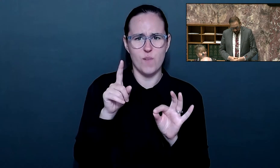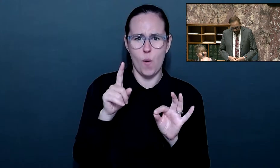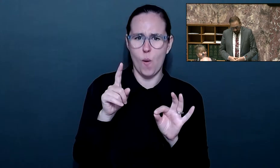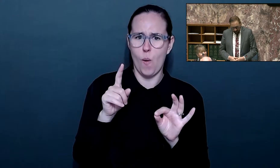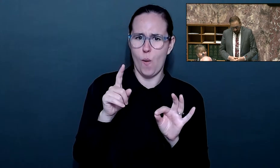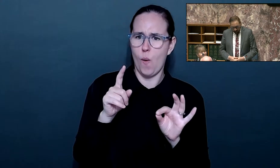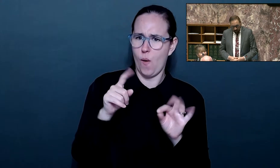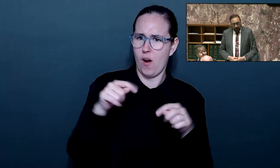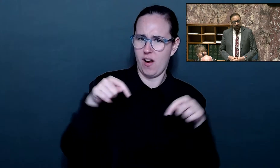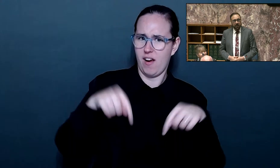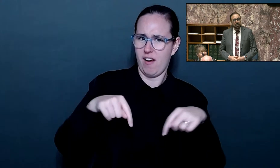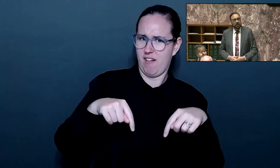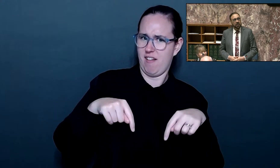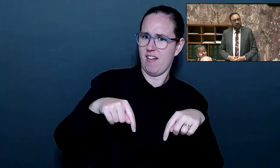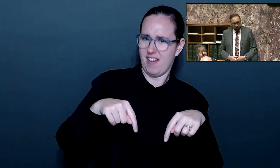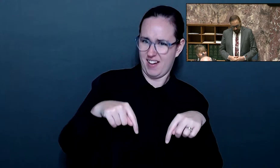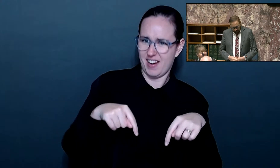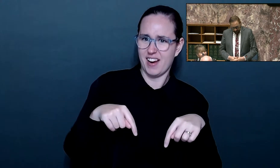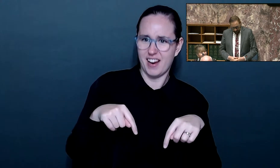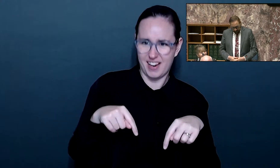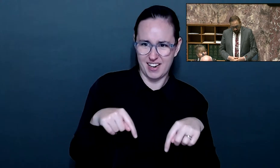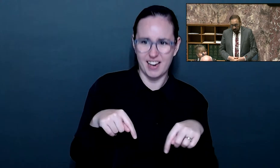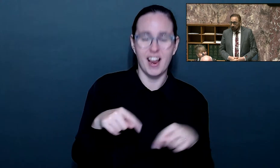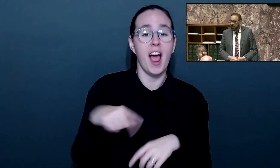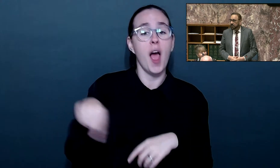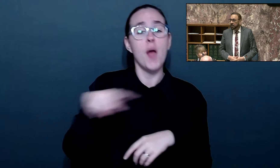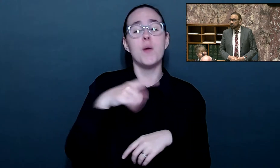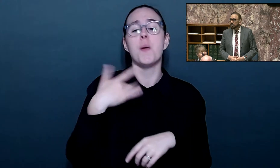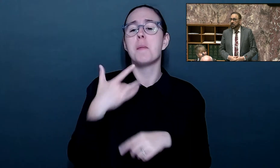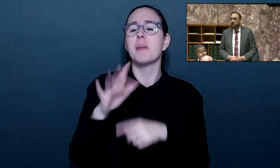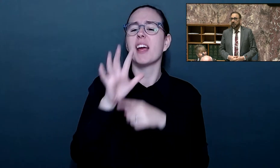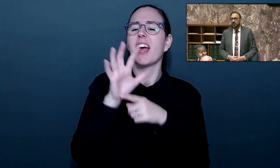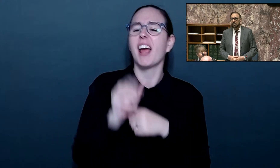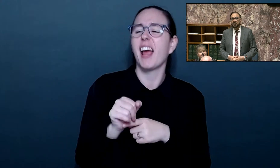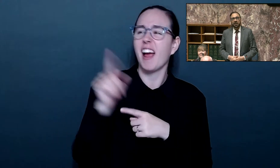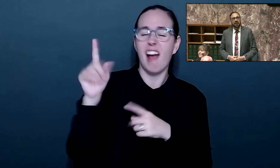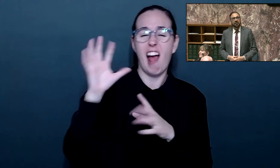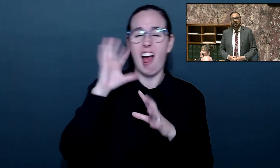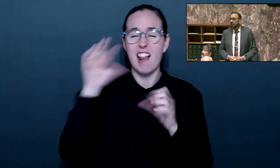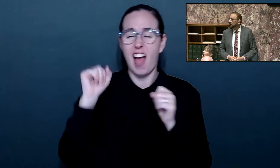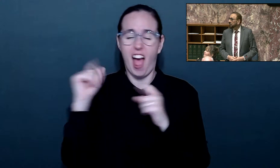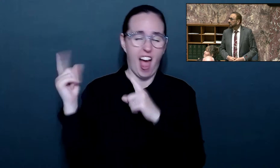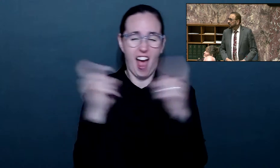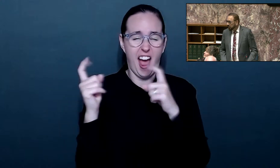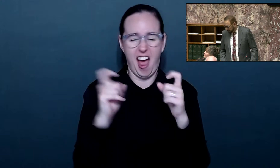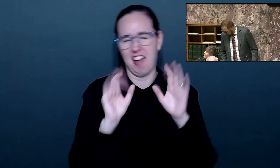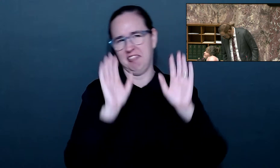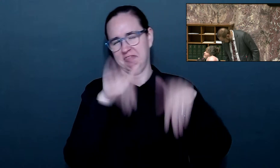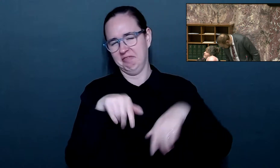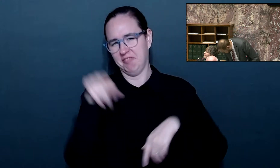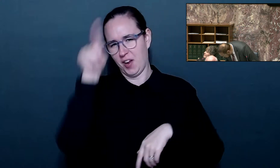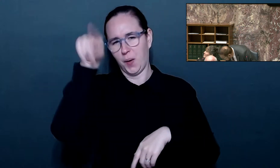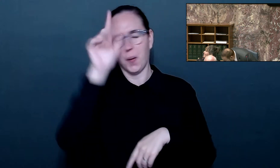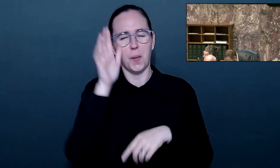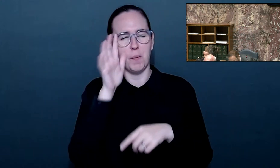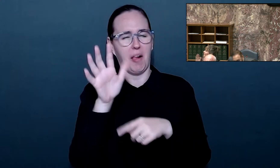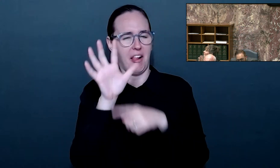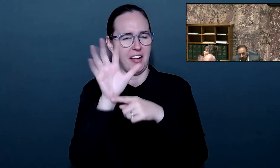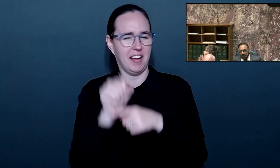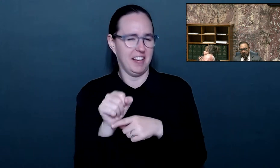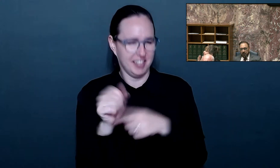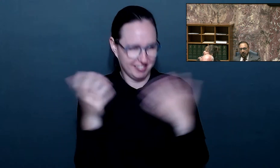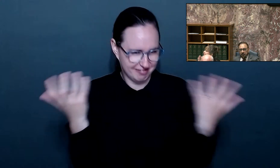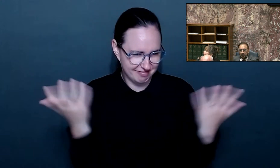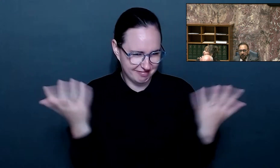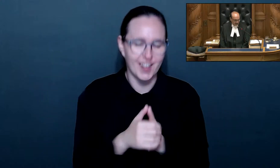Speaker, is a major global mining company. So I will ask the House to please make them welcome in this House.